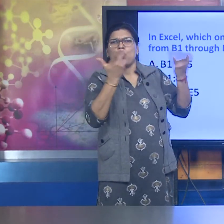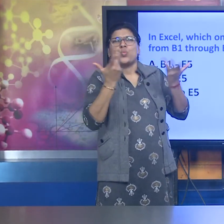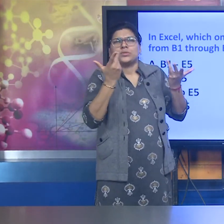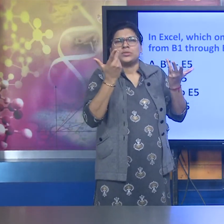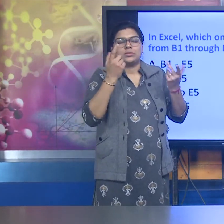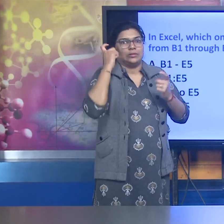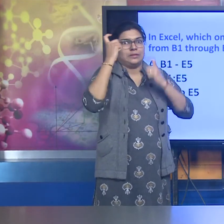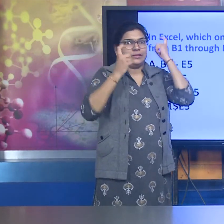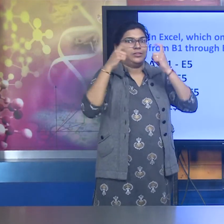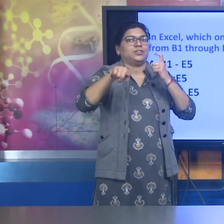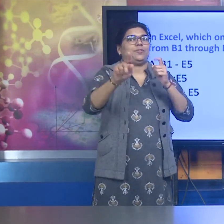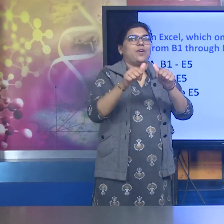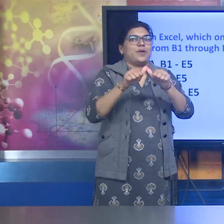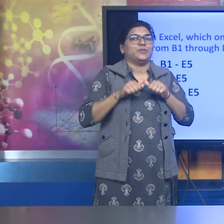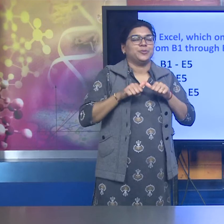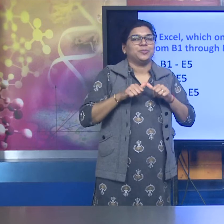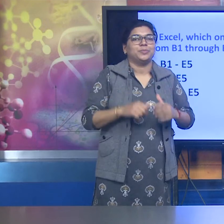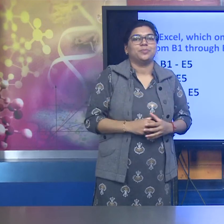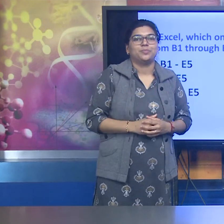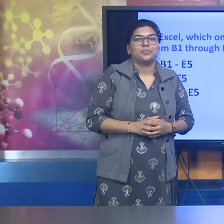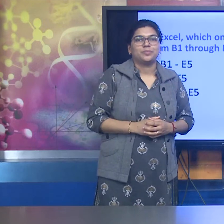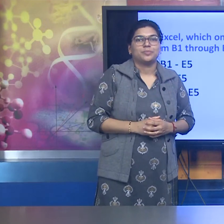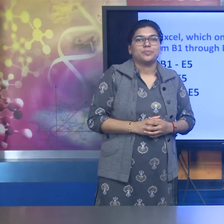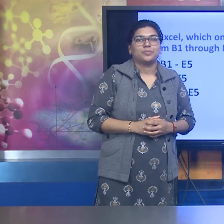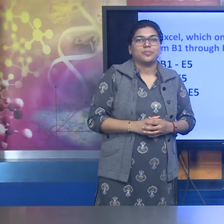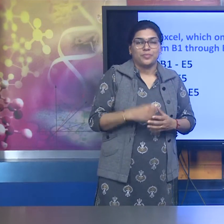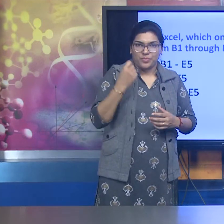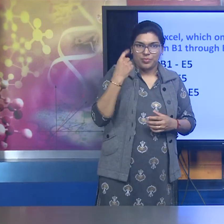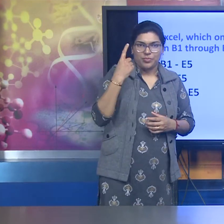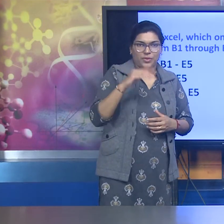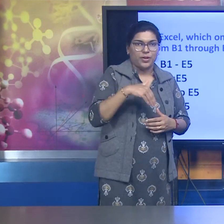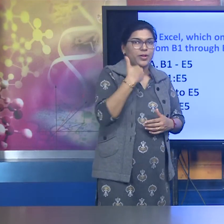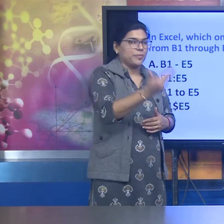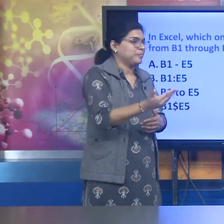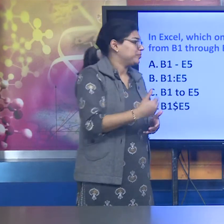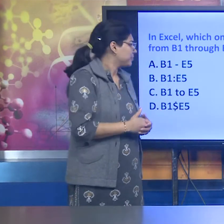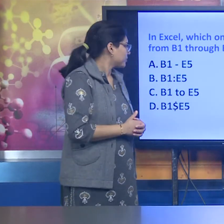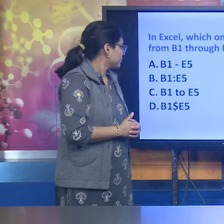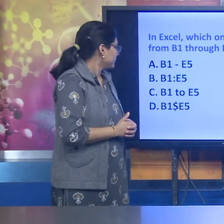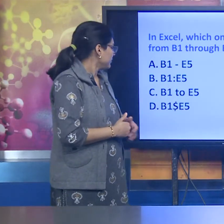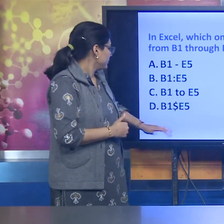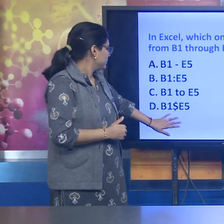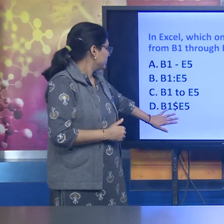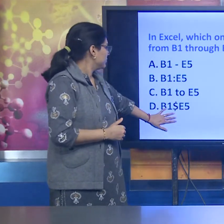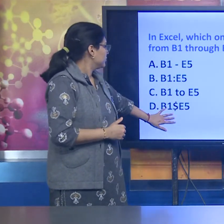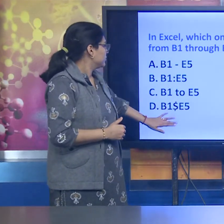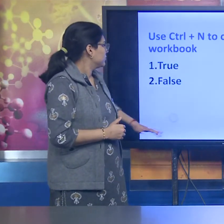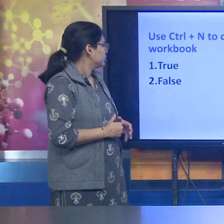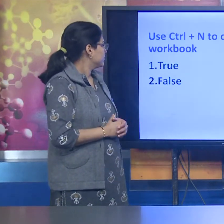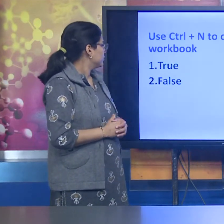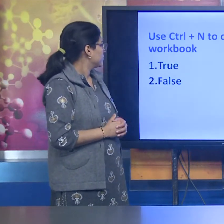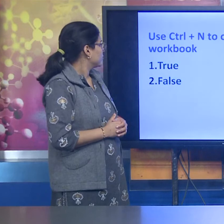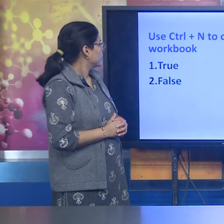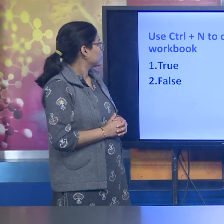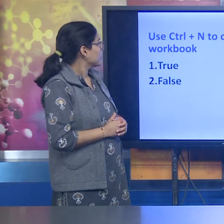B1 to E5, B1 is to E5, B1 to E5, B1